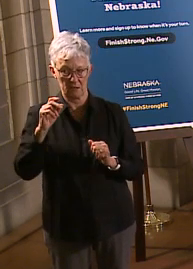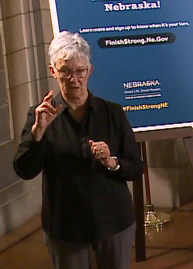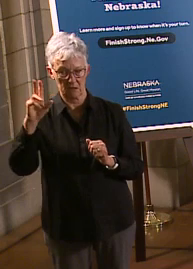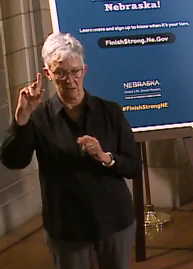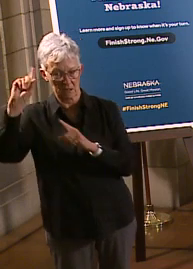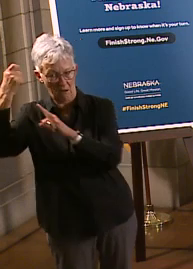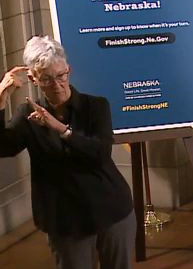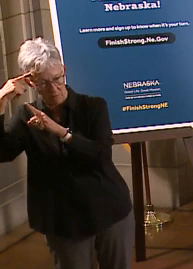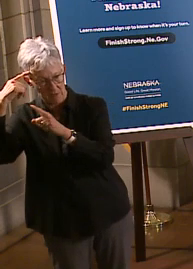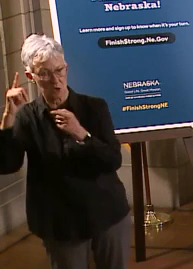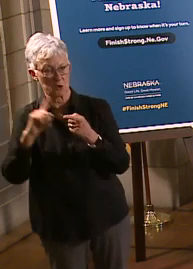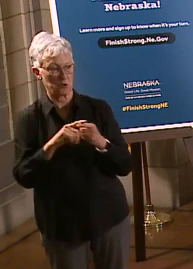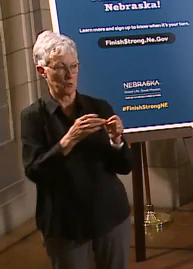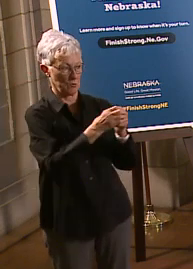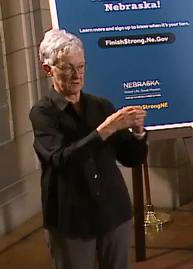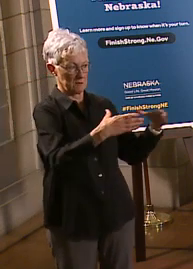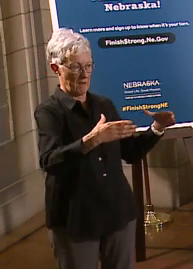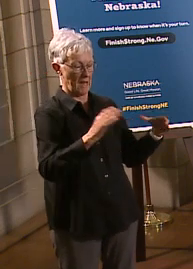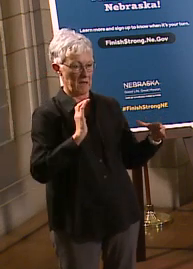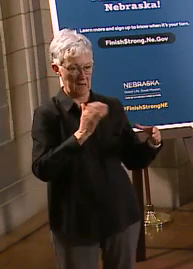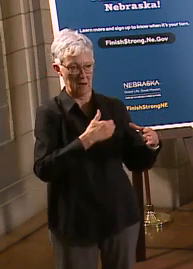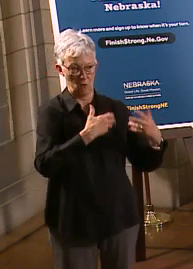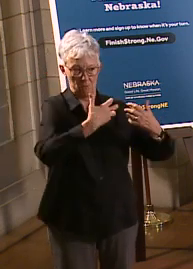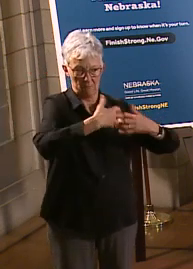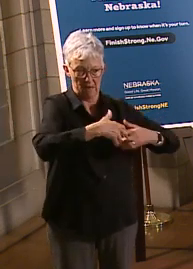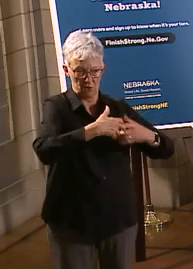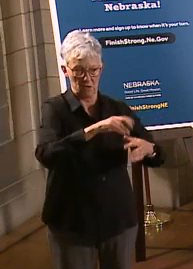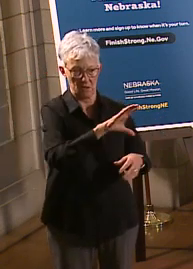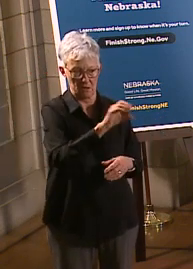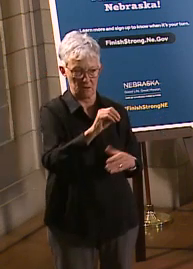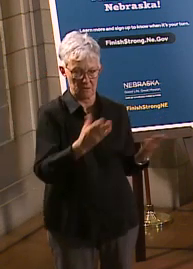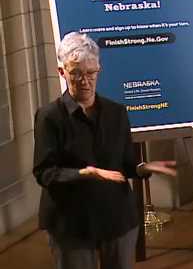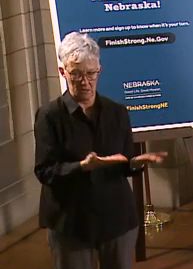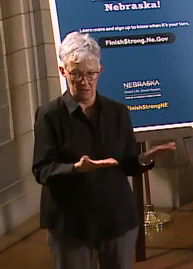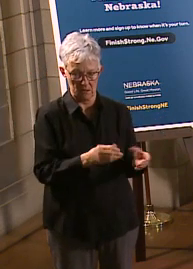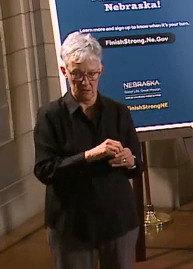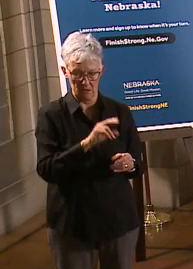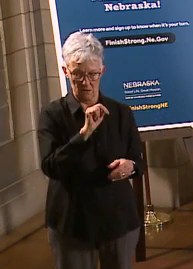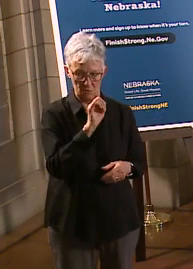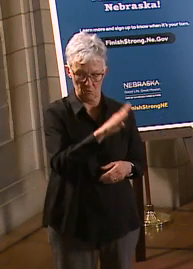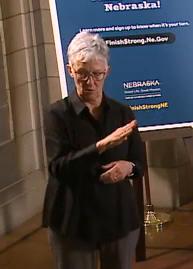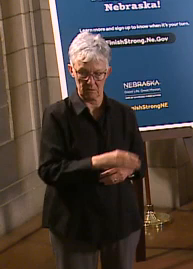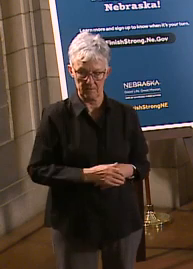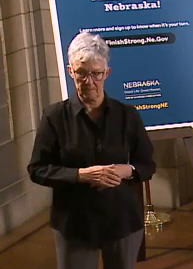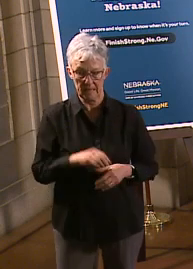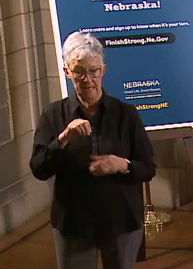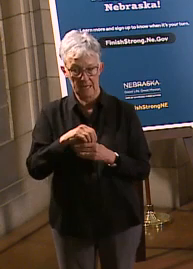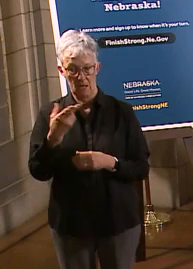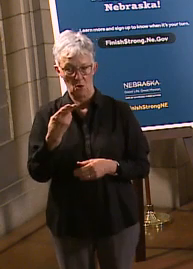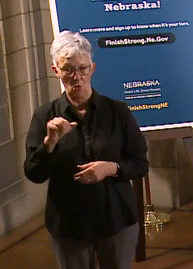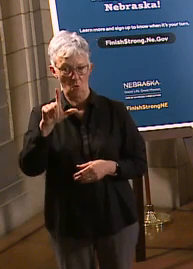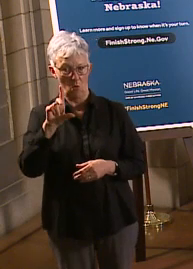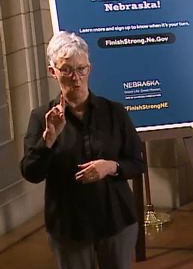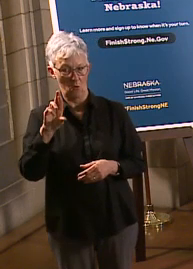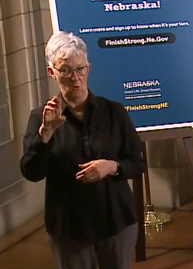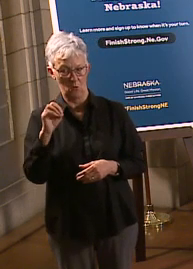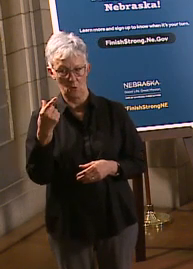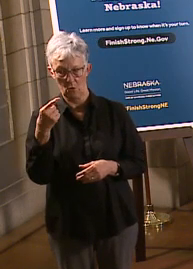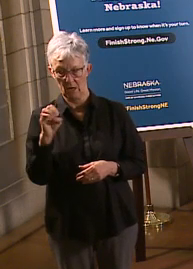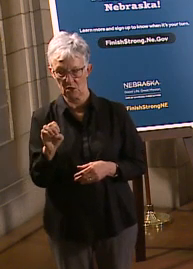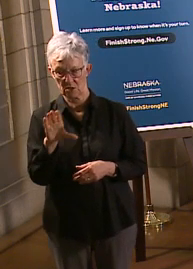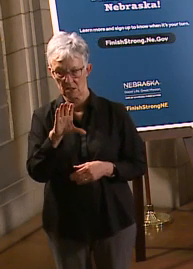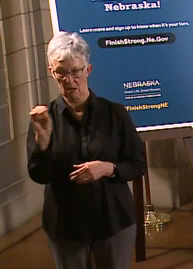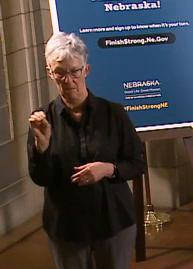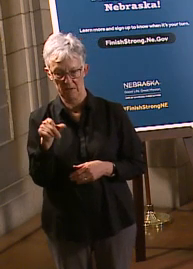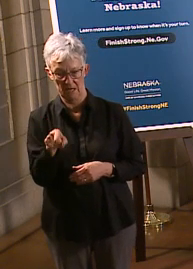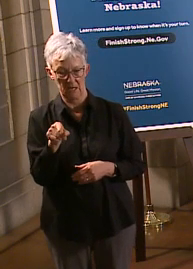manufacturing there in Nebraska. We're expanding our Holdridge operation, specifically is where that capacity is going. And when that